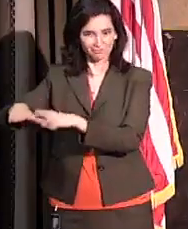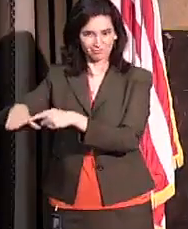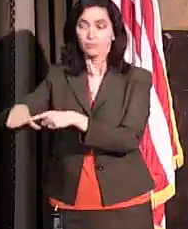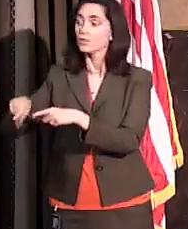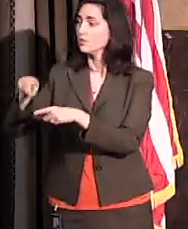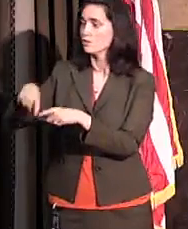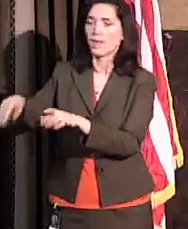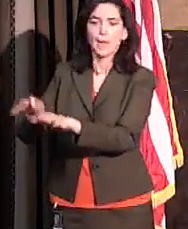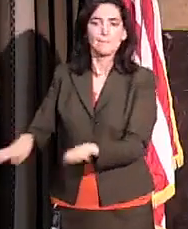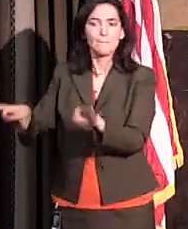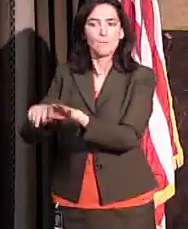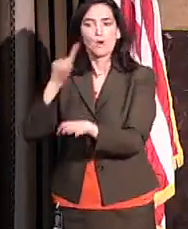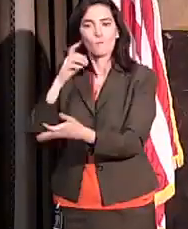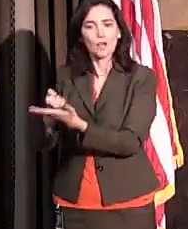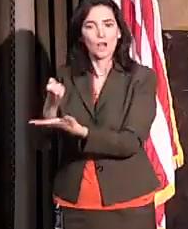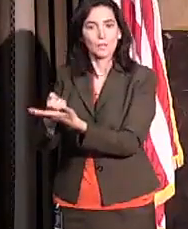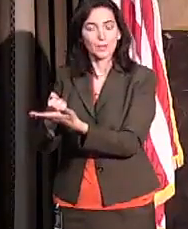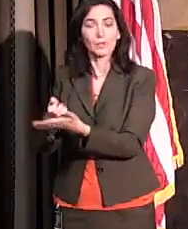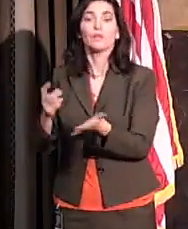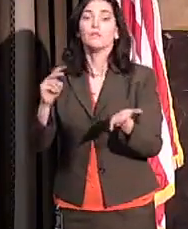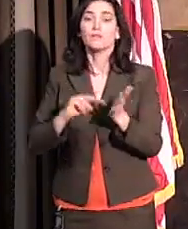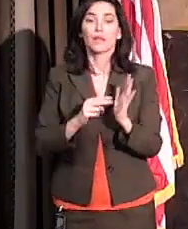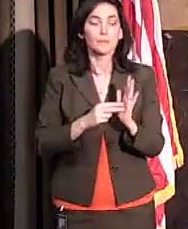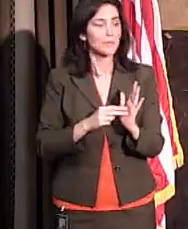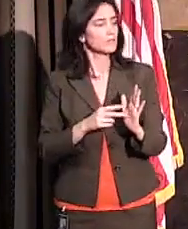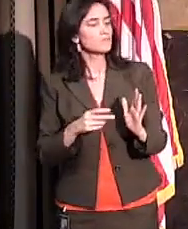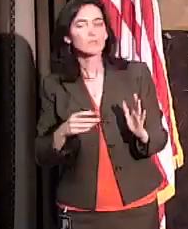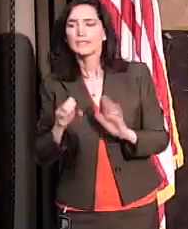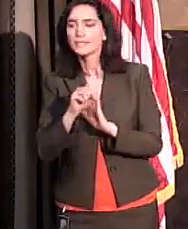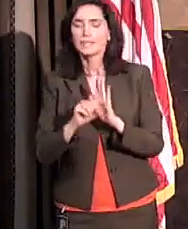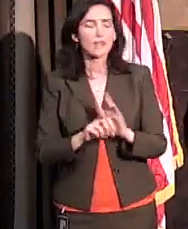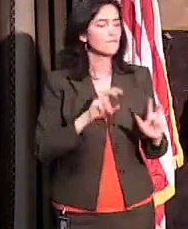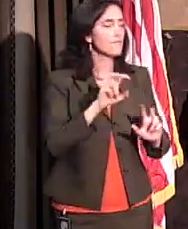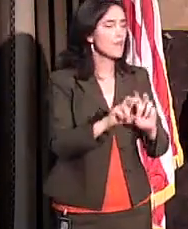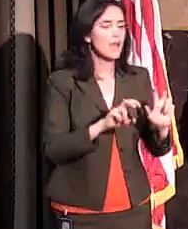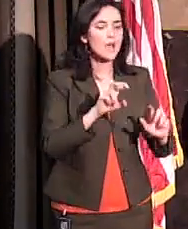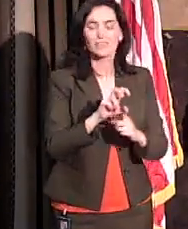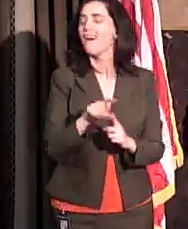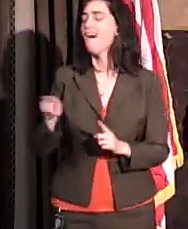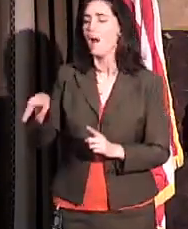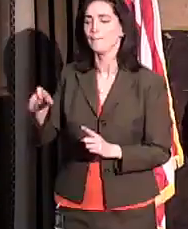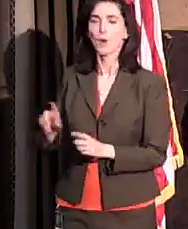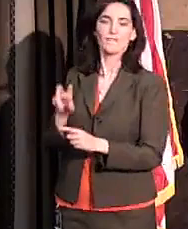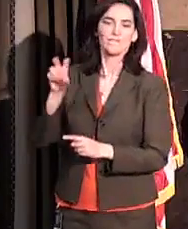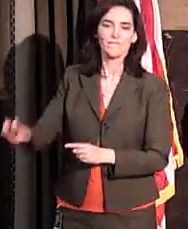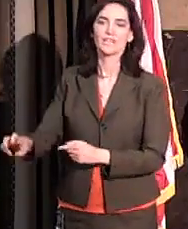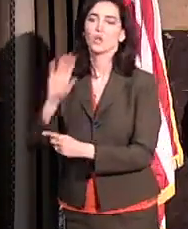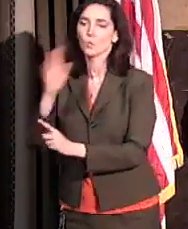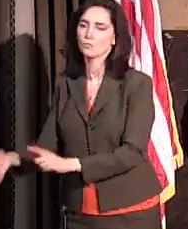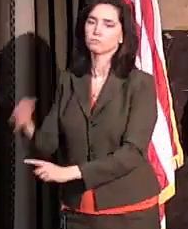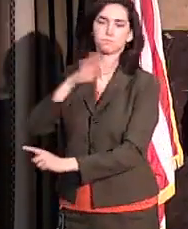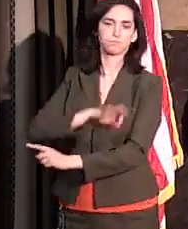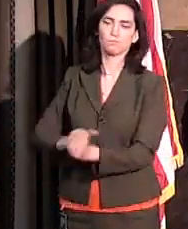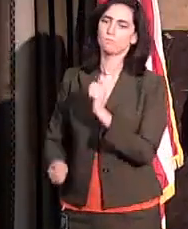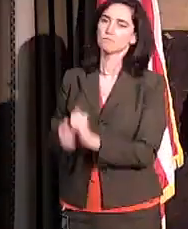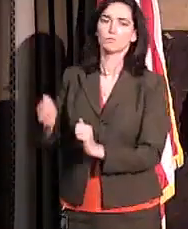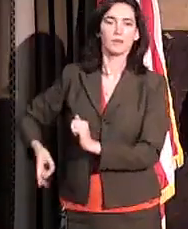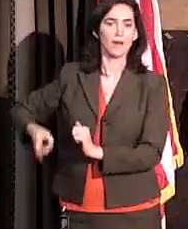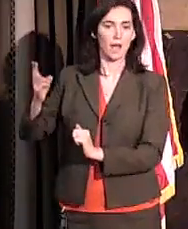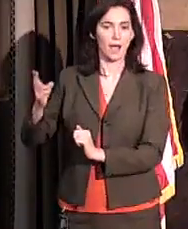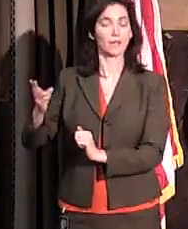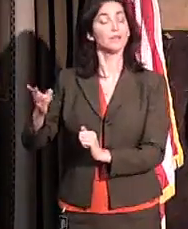not a better return on any investment the state makes than what we put into ports. For that reason, I propose to